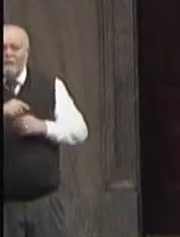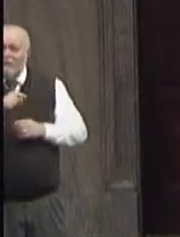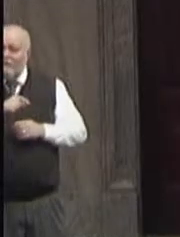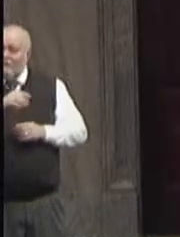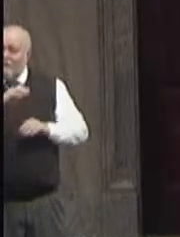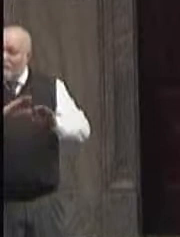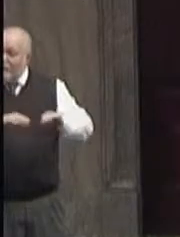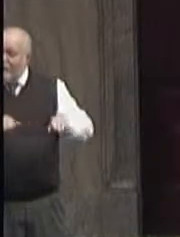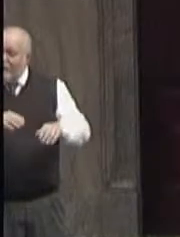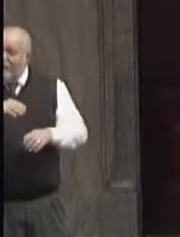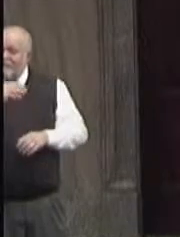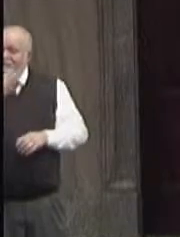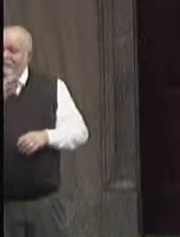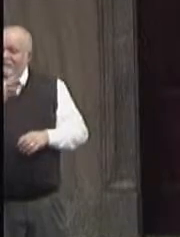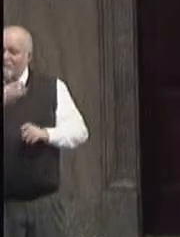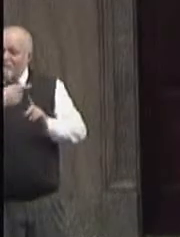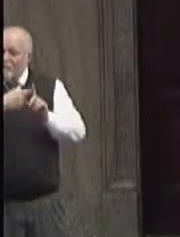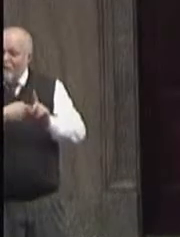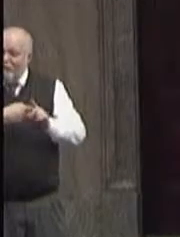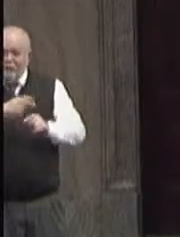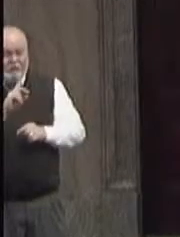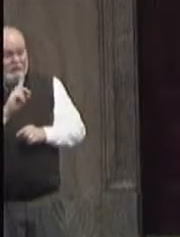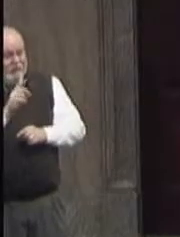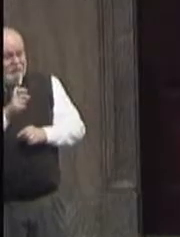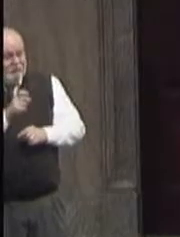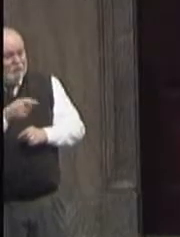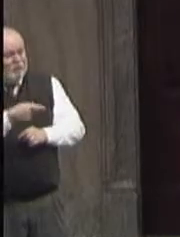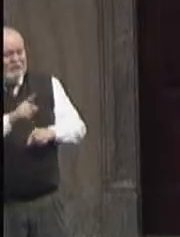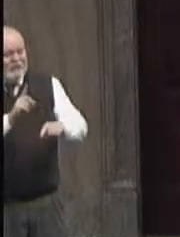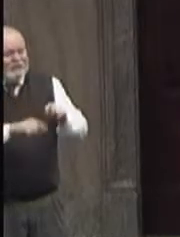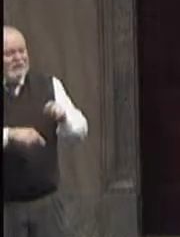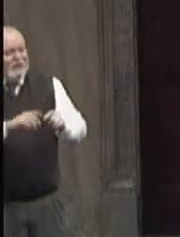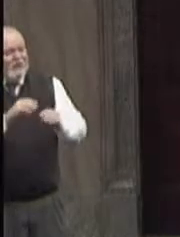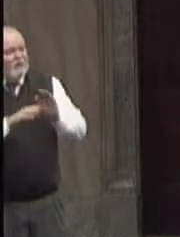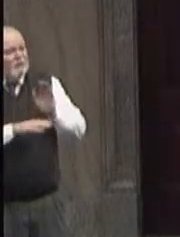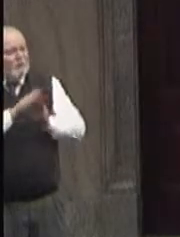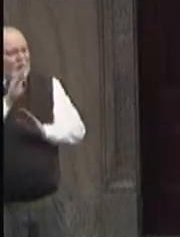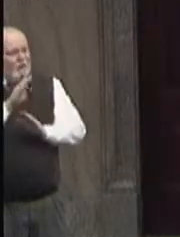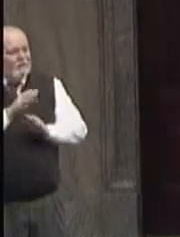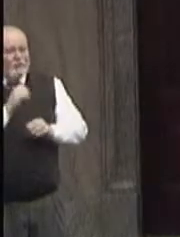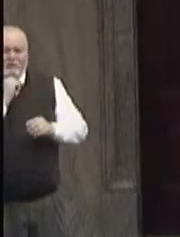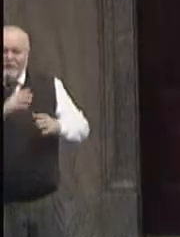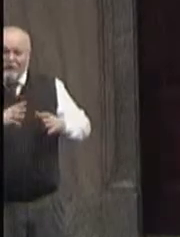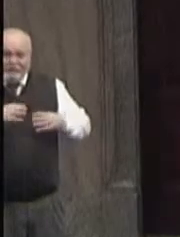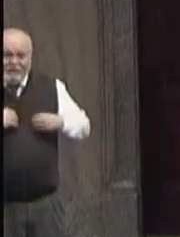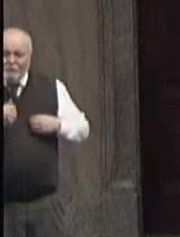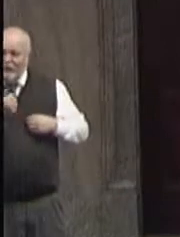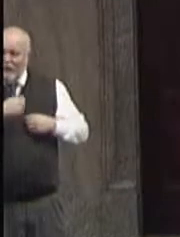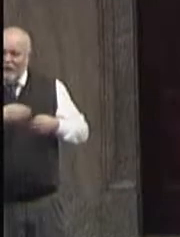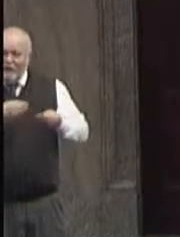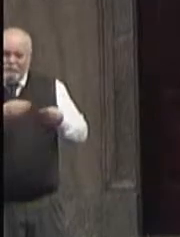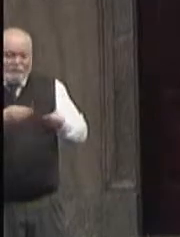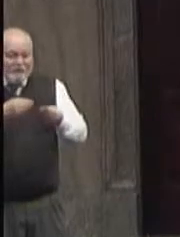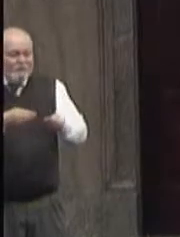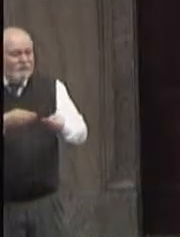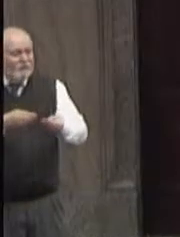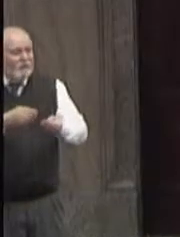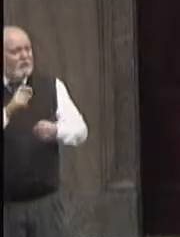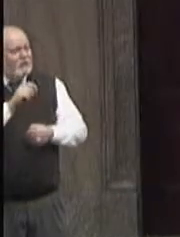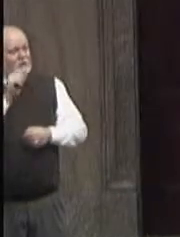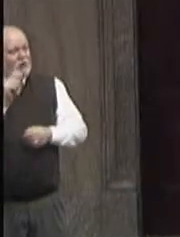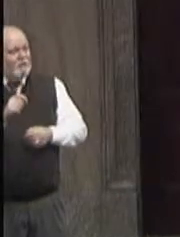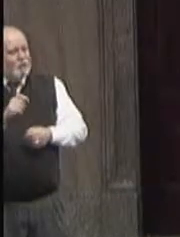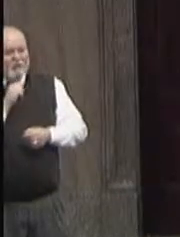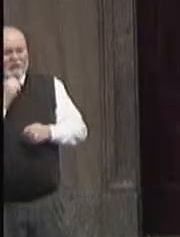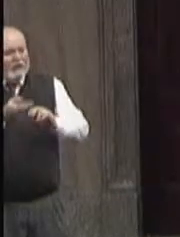months old, diagnosed at 15 months as failure to thrive, not accepting any meals, and is therefore not